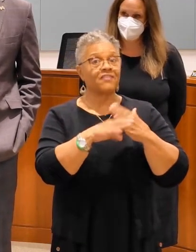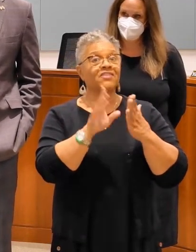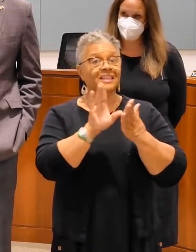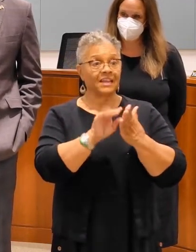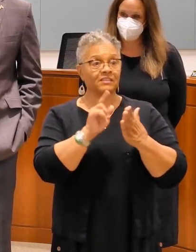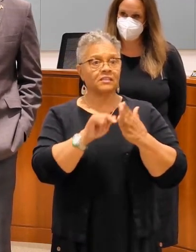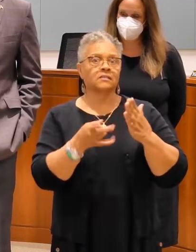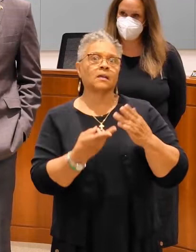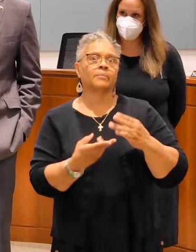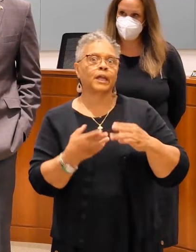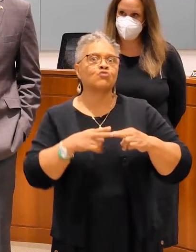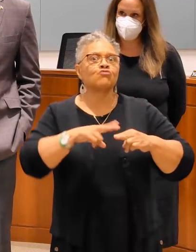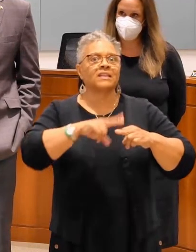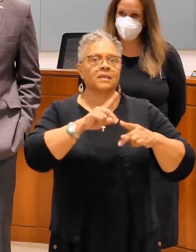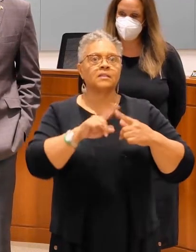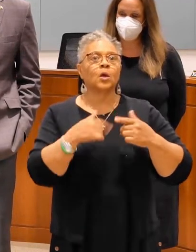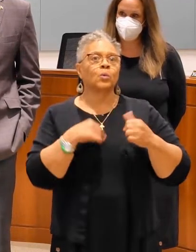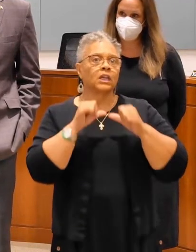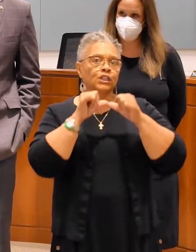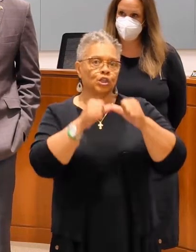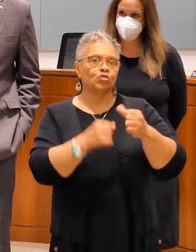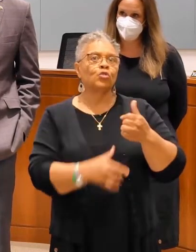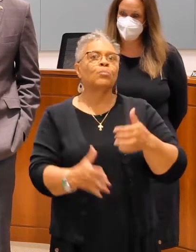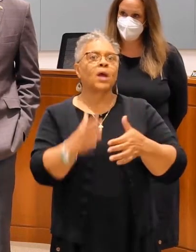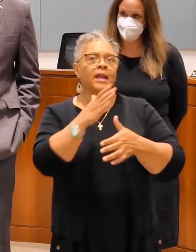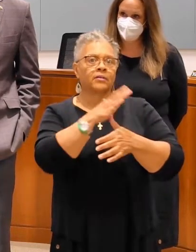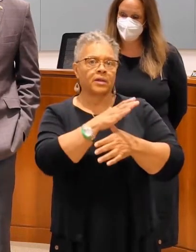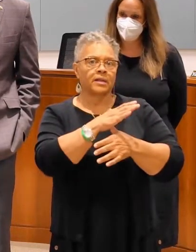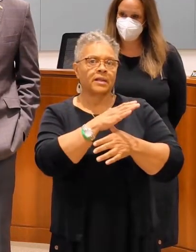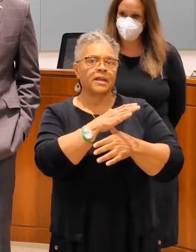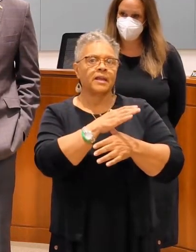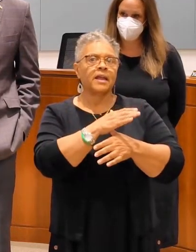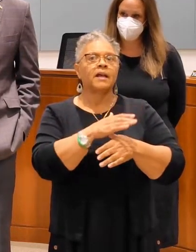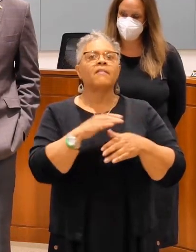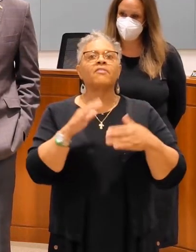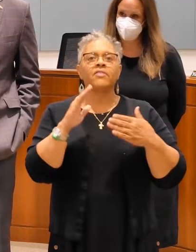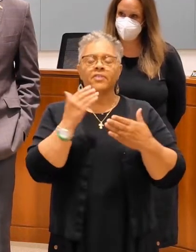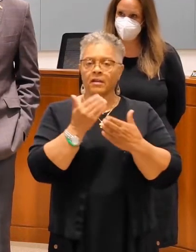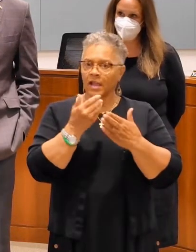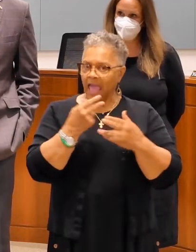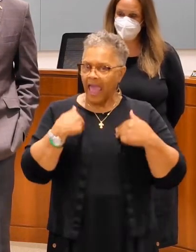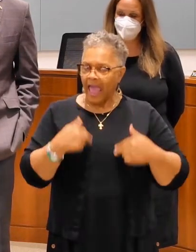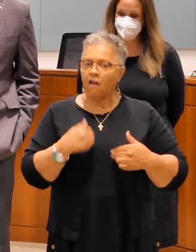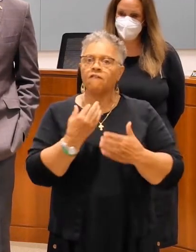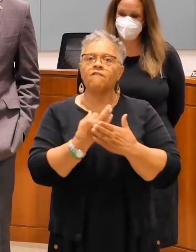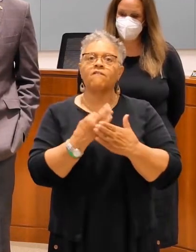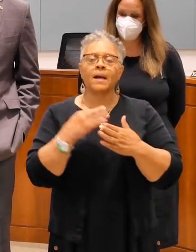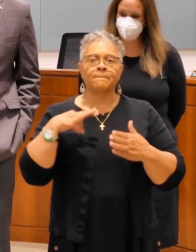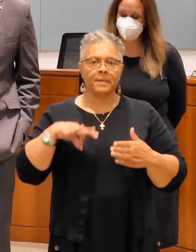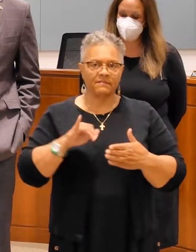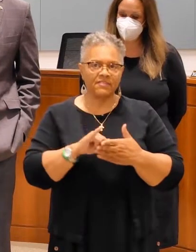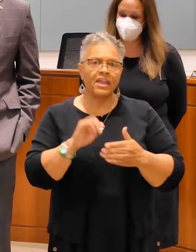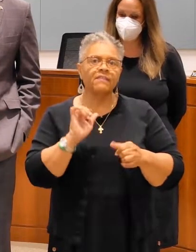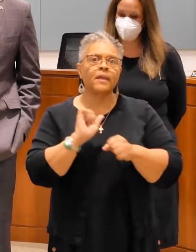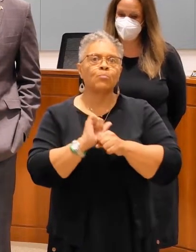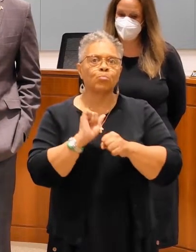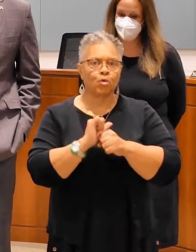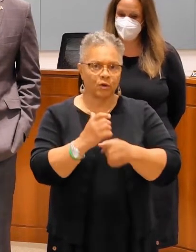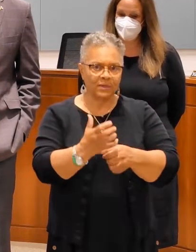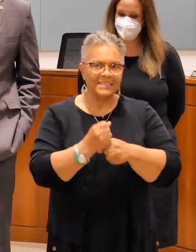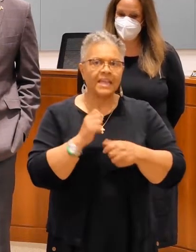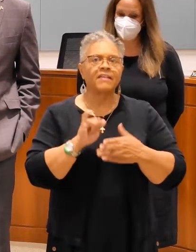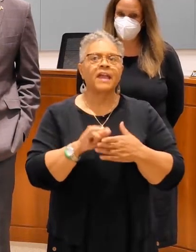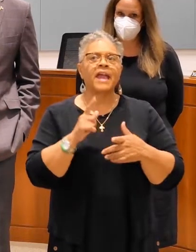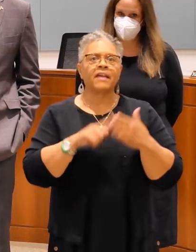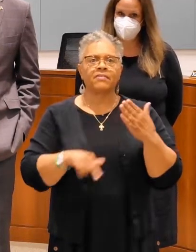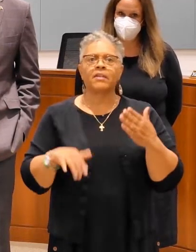growing. We'll continue to prioritize the health benefit that our employees receive and engage in a sound